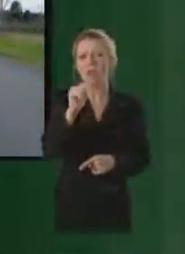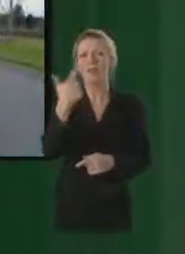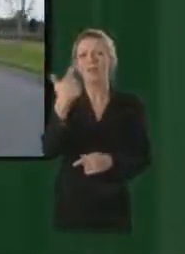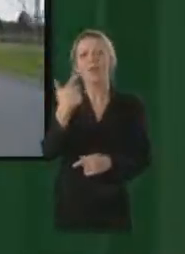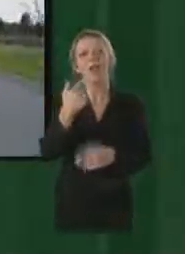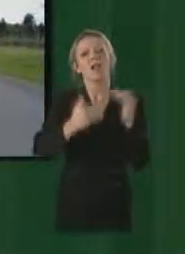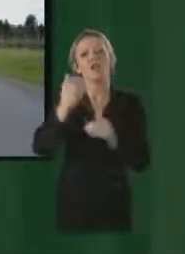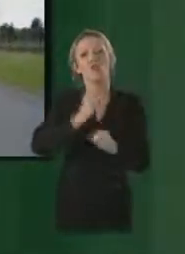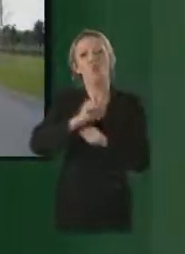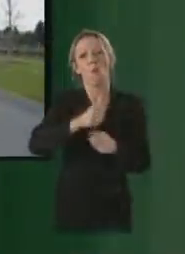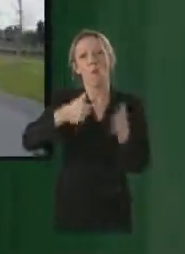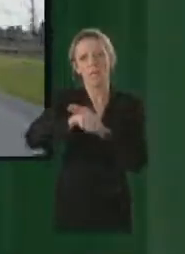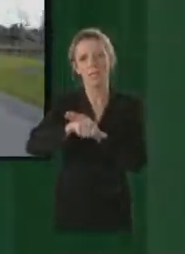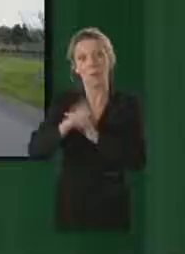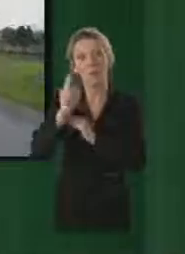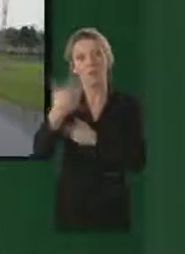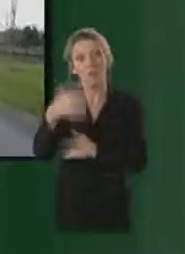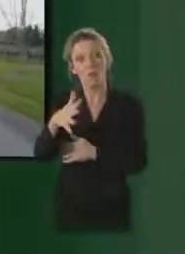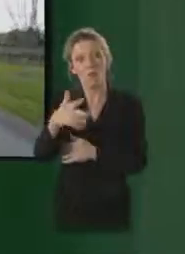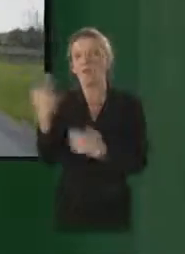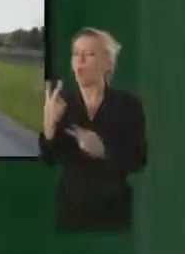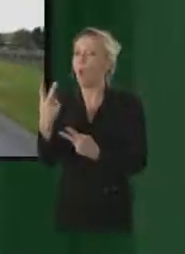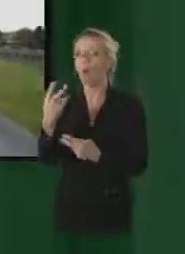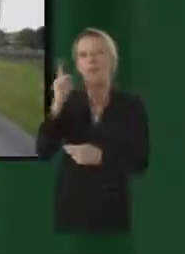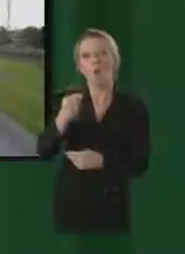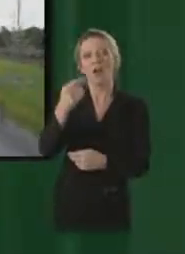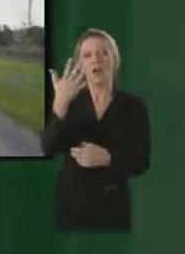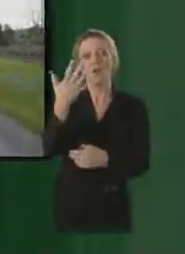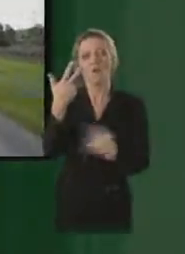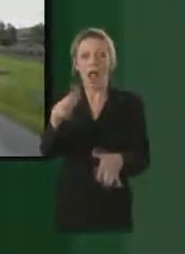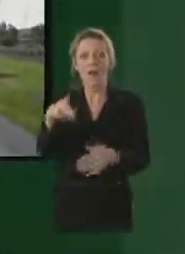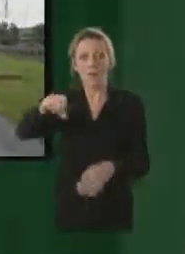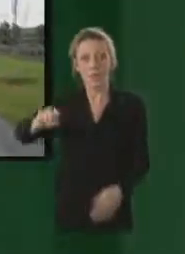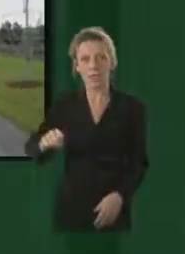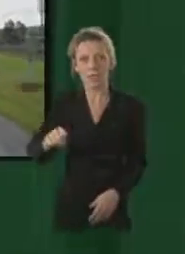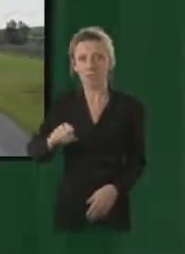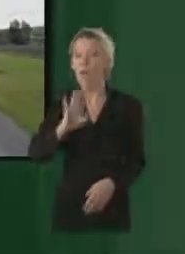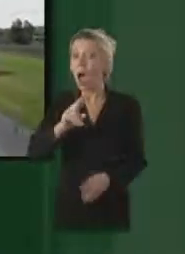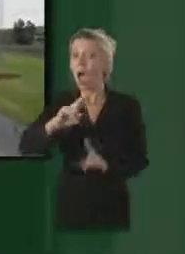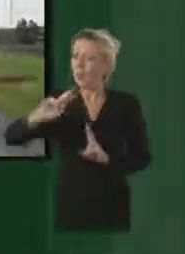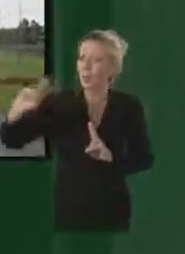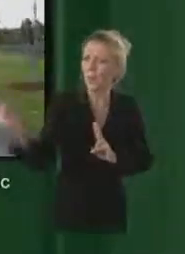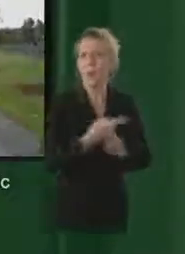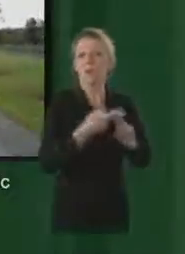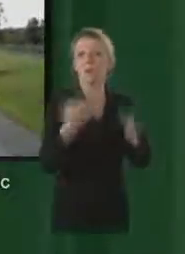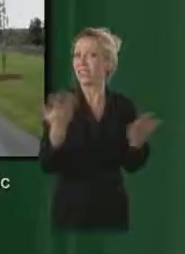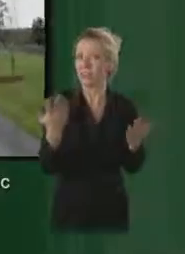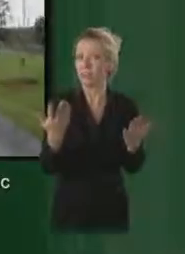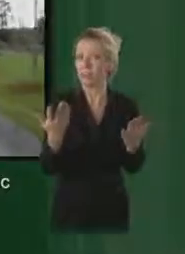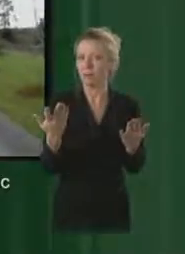available with 185 horsepower. One thing all engines have in common, they really give you a sporty drive, just what many young